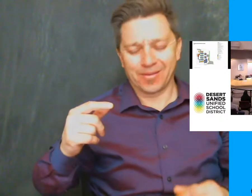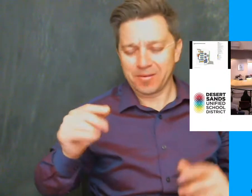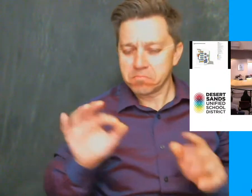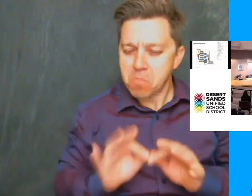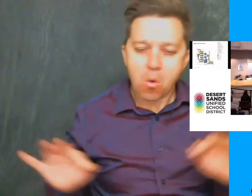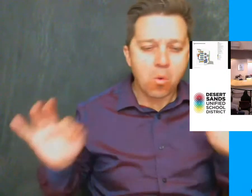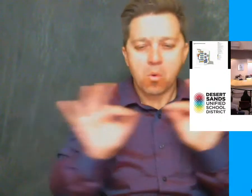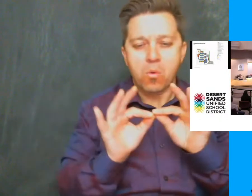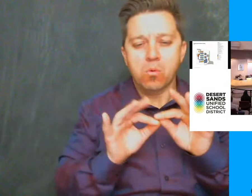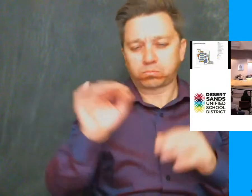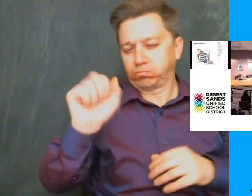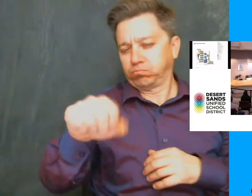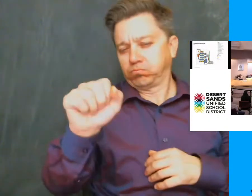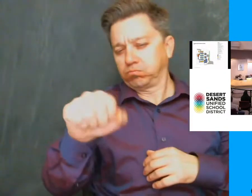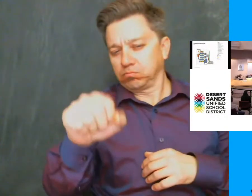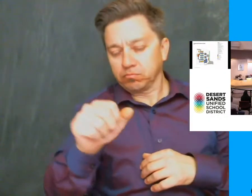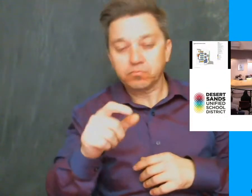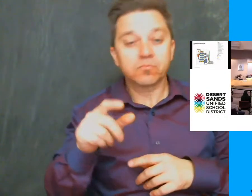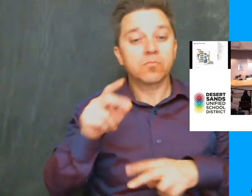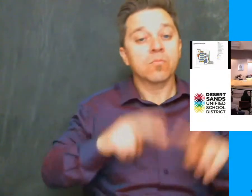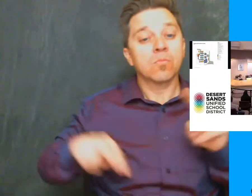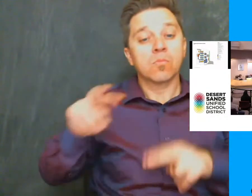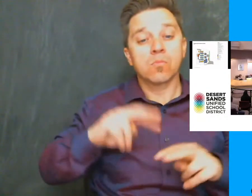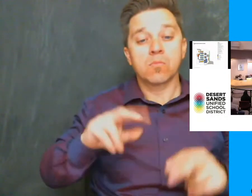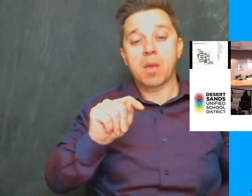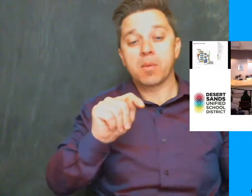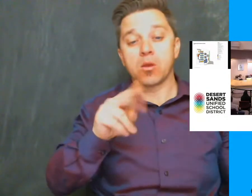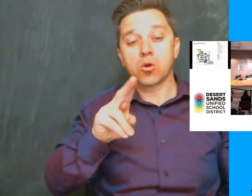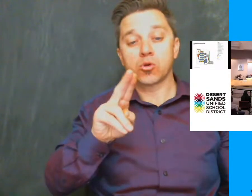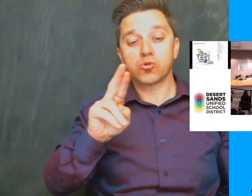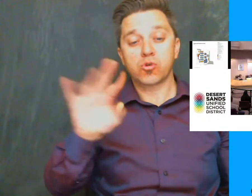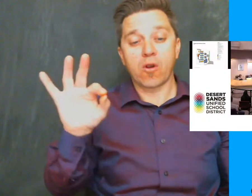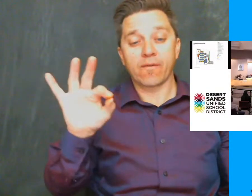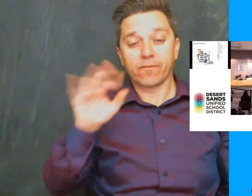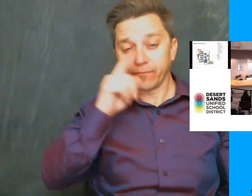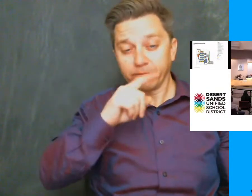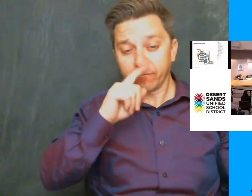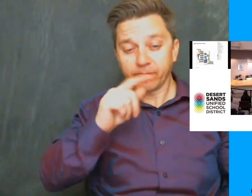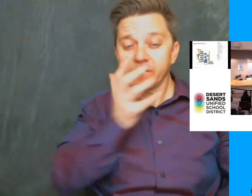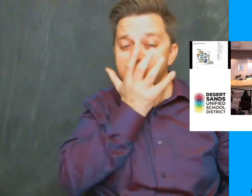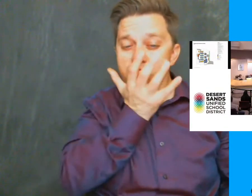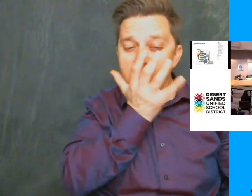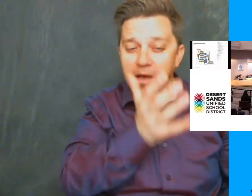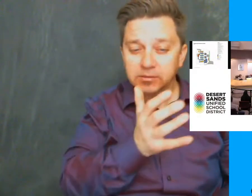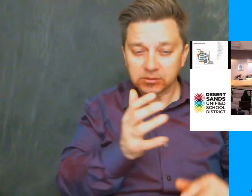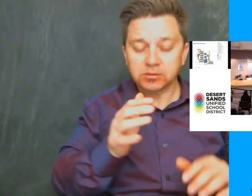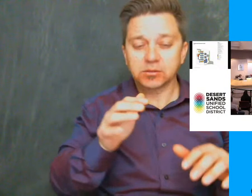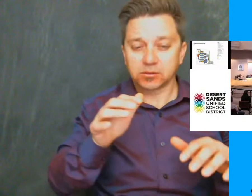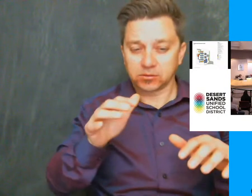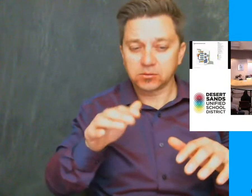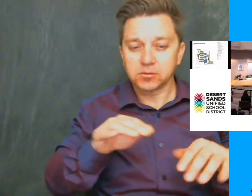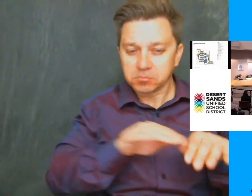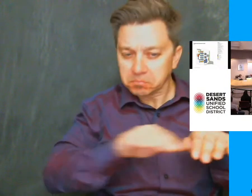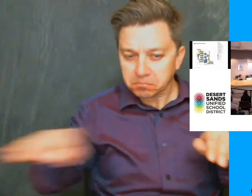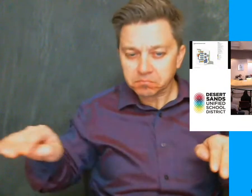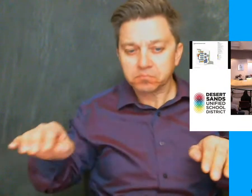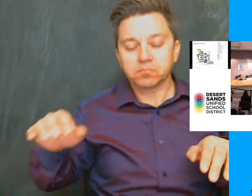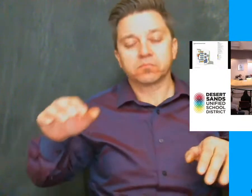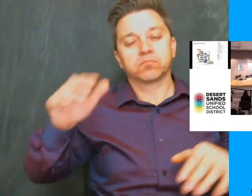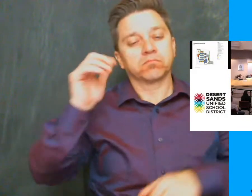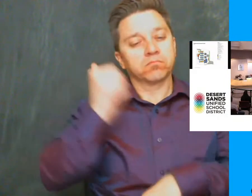at a turf, you know, not grass, but artificial turf for